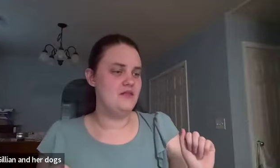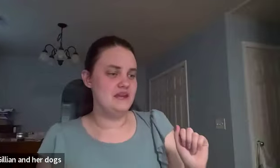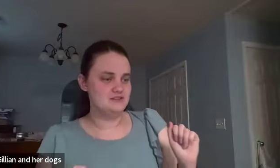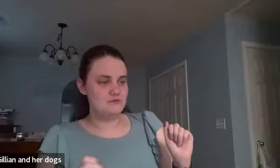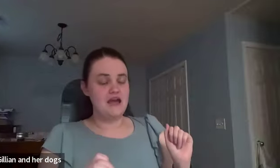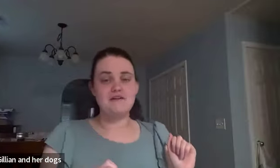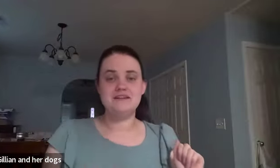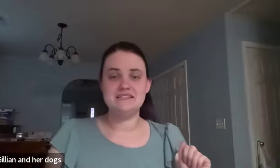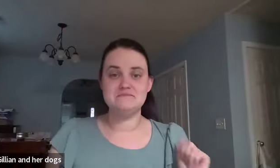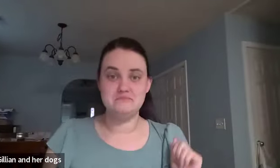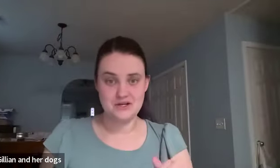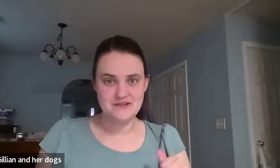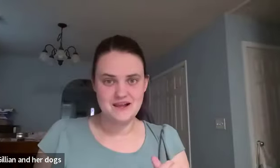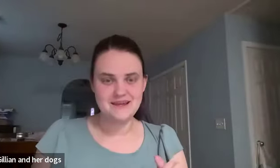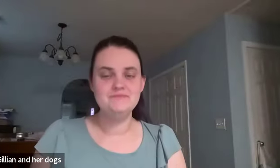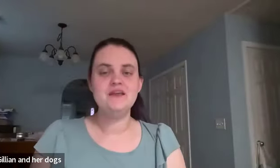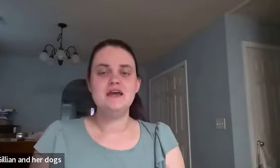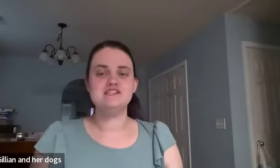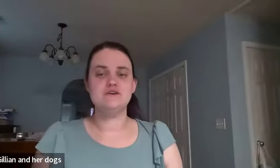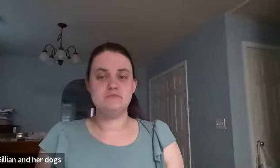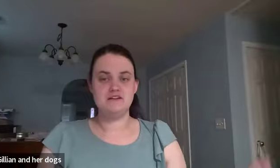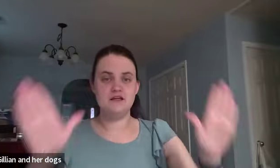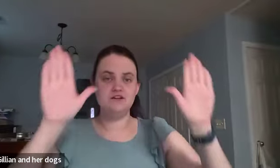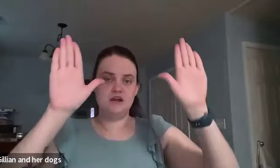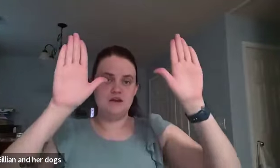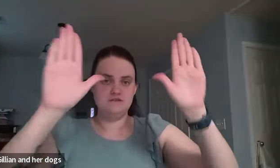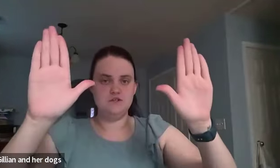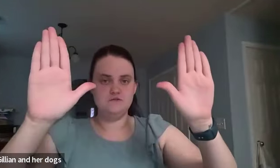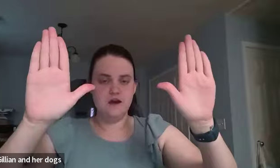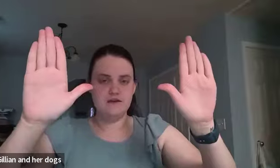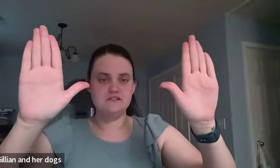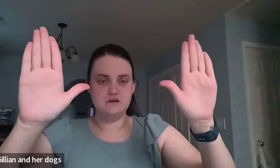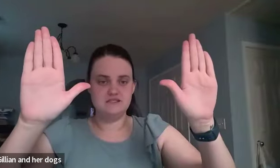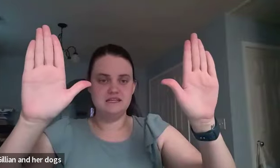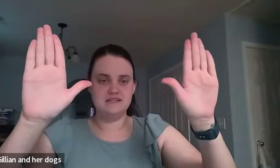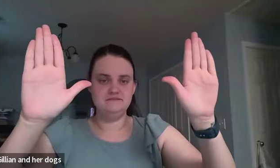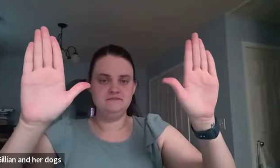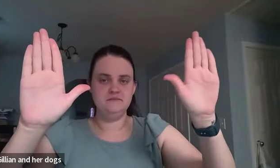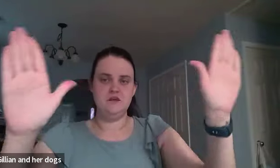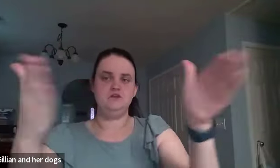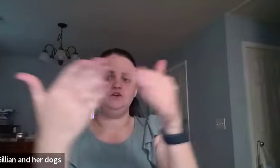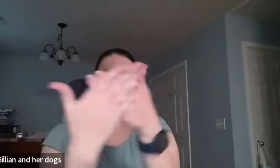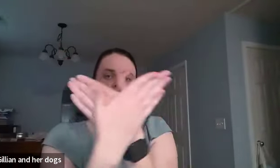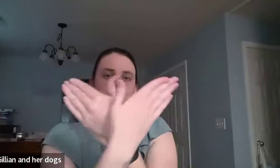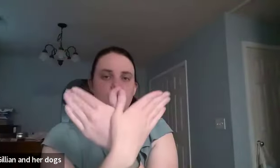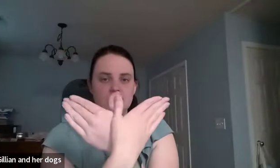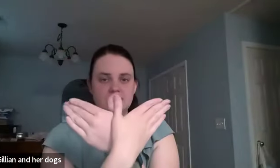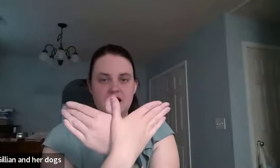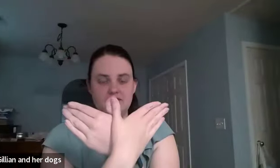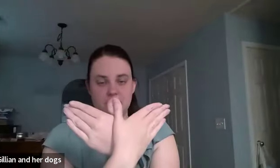the next one we have is butterfly. And so for butterfly, you're gonna have two fives closed again. You're gonna cross them and have your